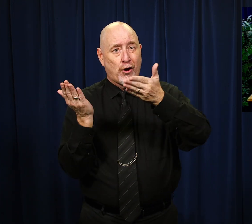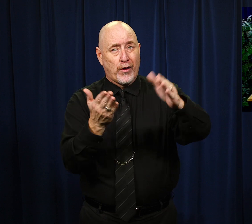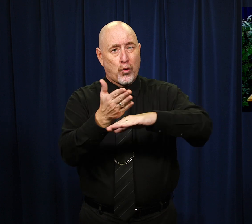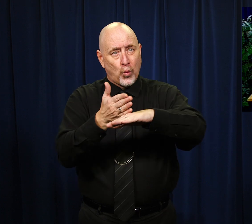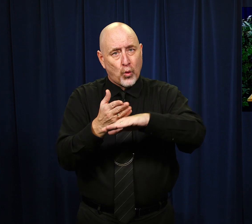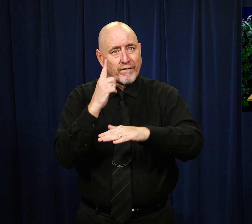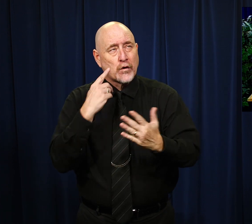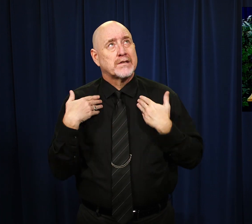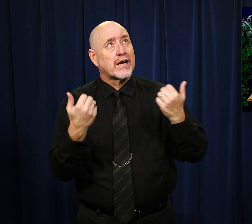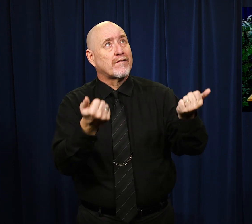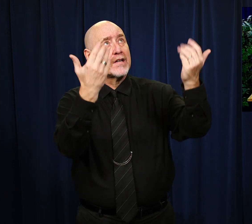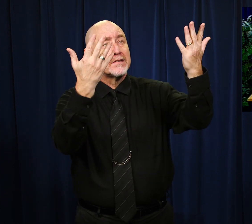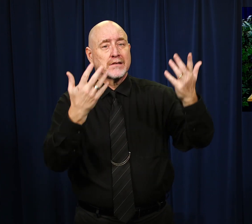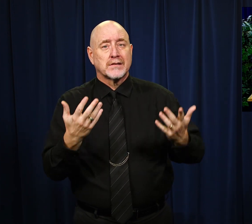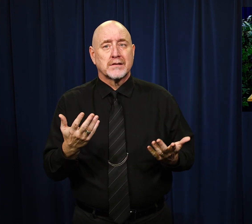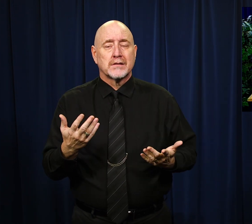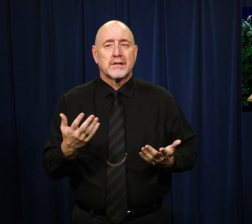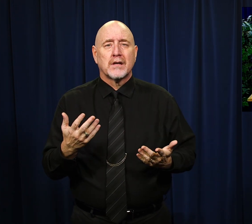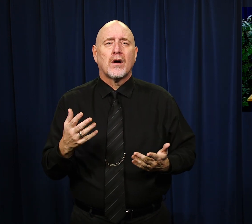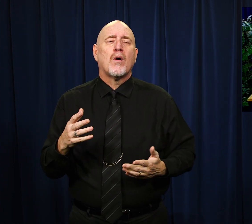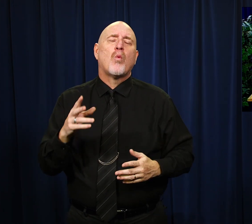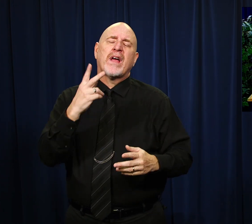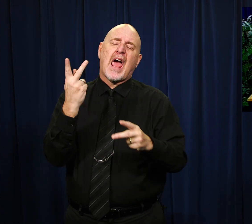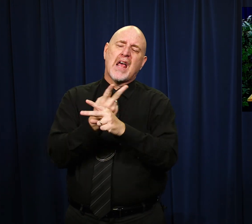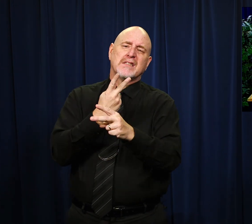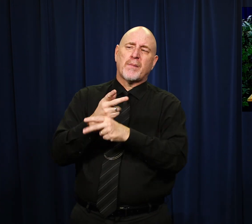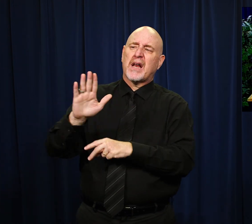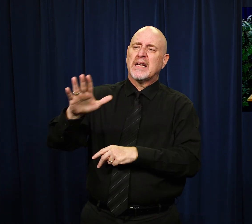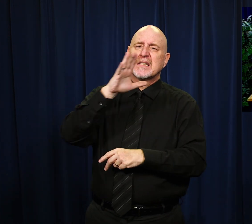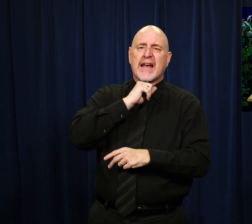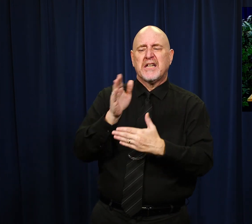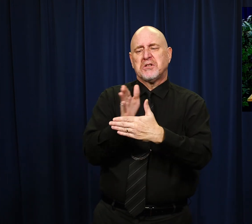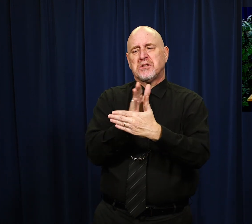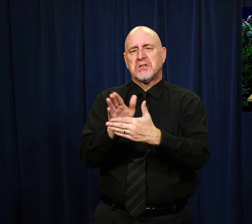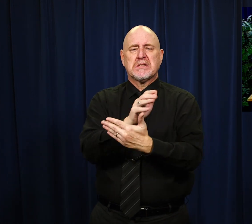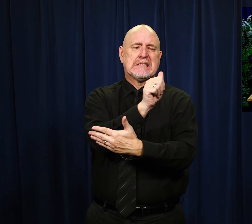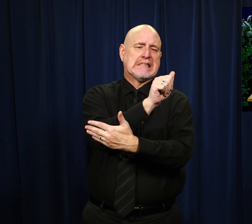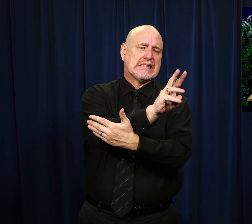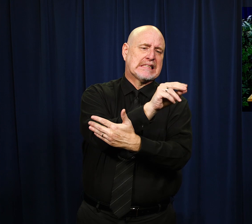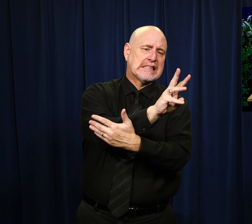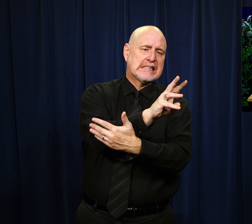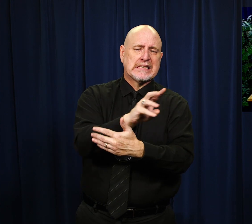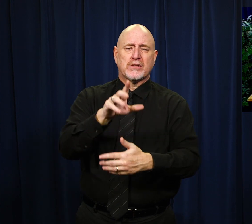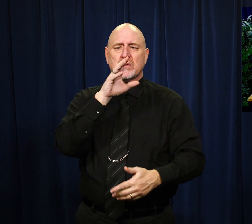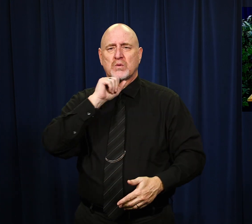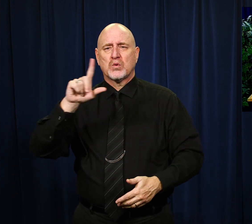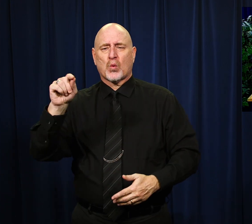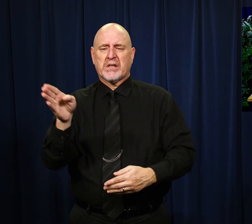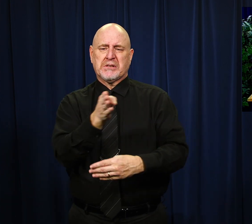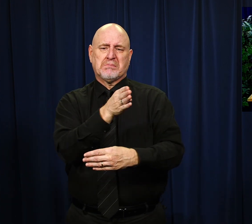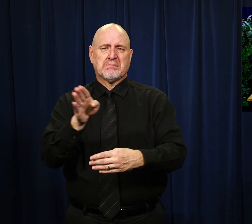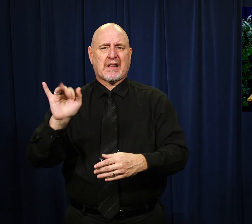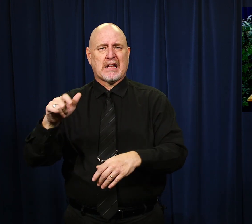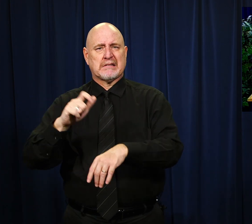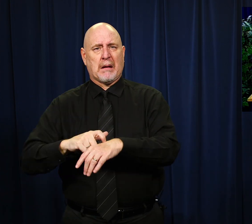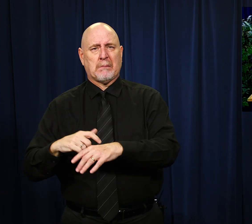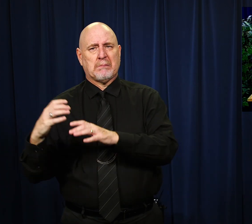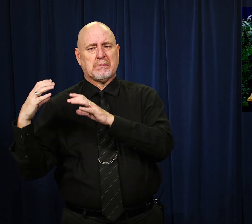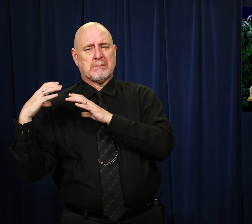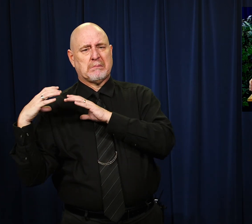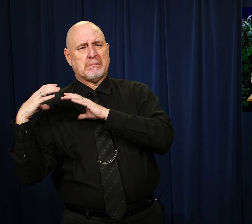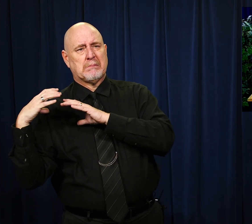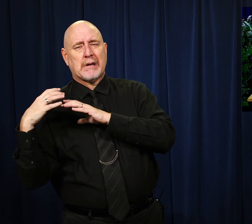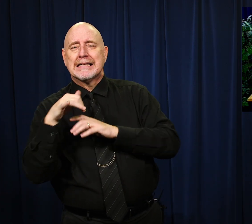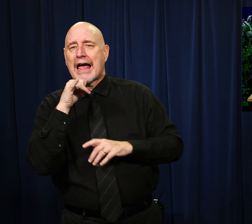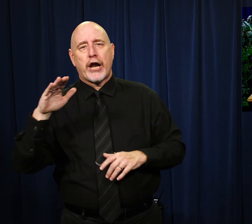for the sacrifice. We estimate that he's probably somewhere between 16 and 20 years old at this time. So he's